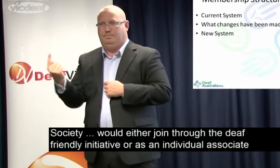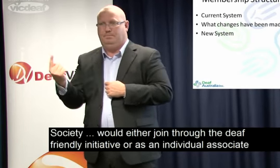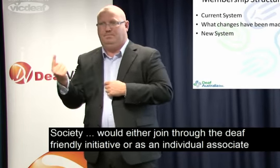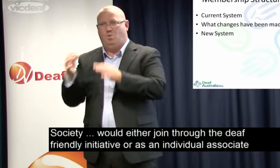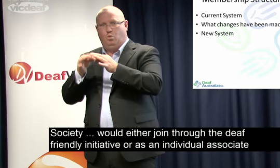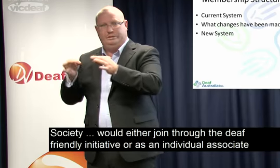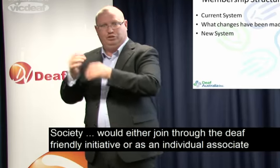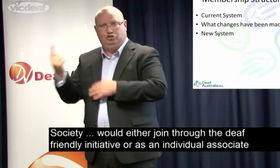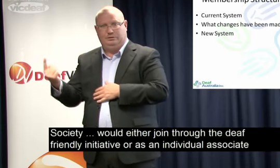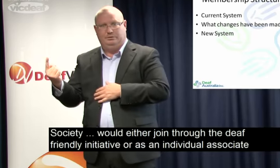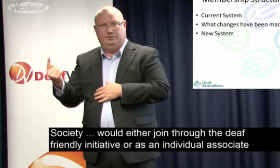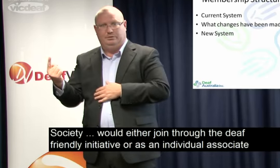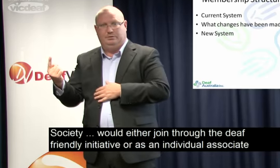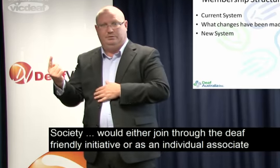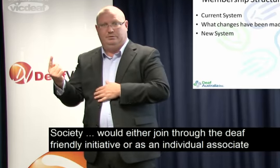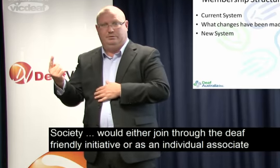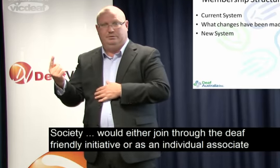and have individual membership as an organisation.